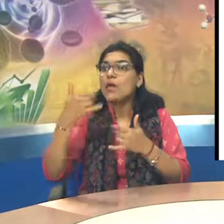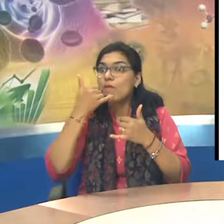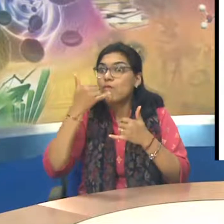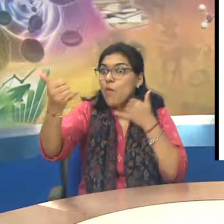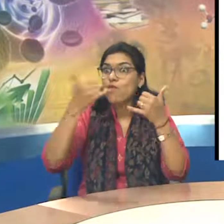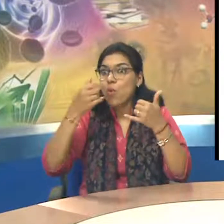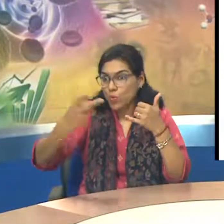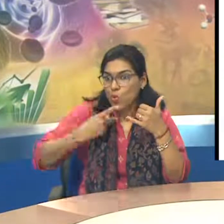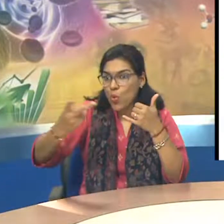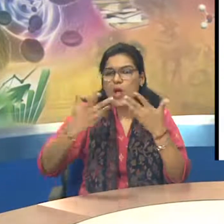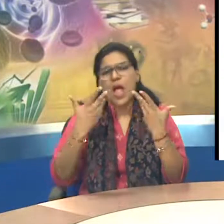between the